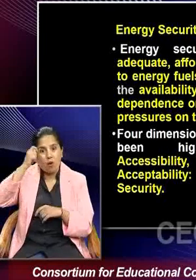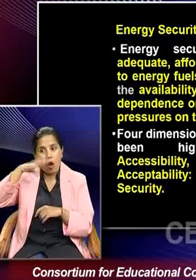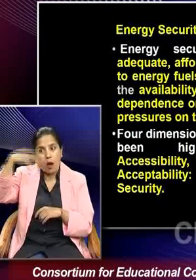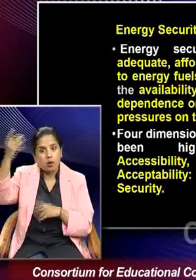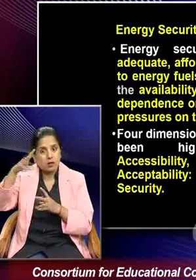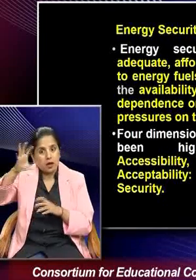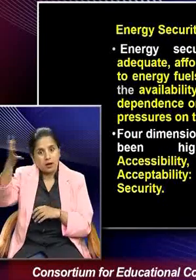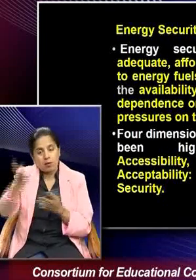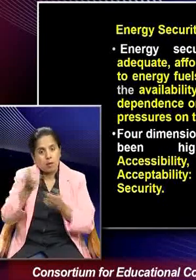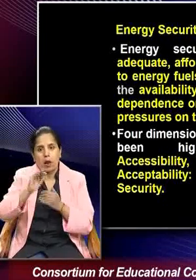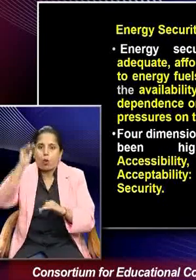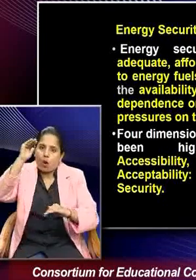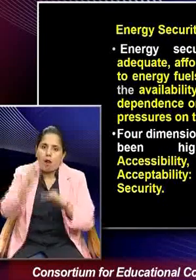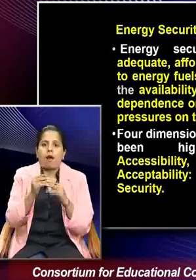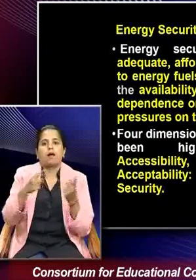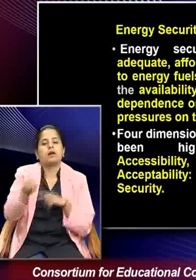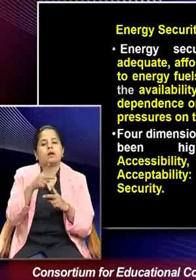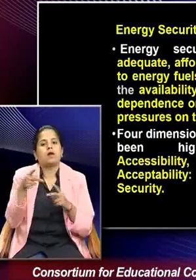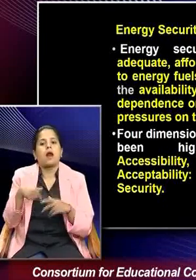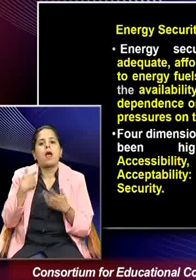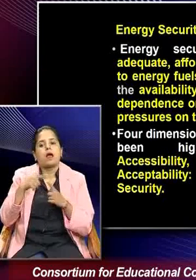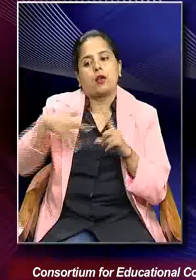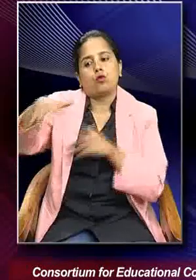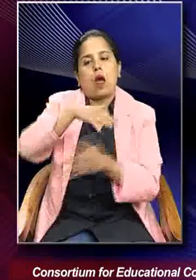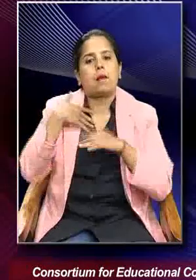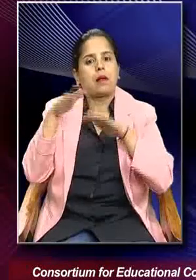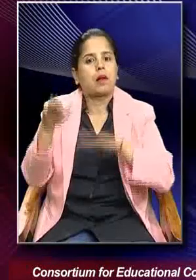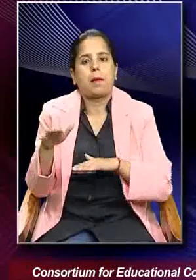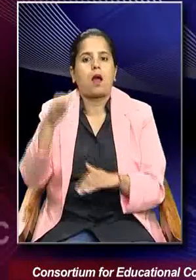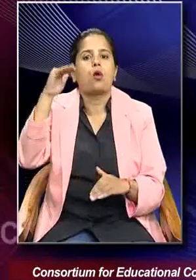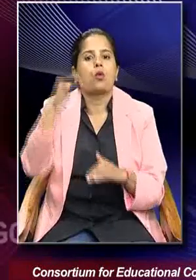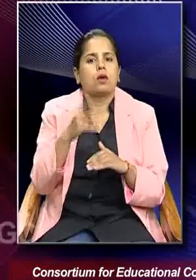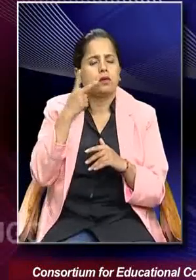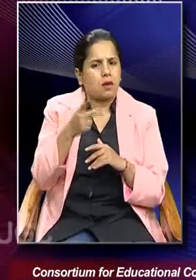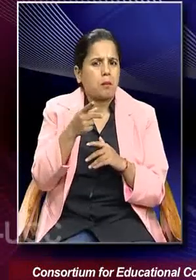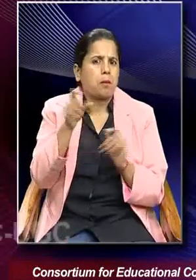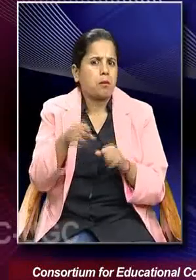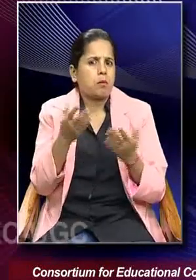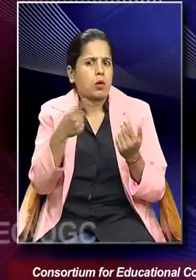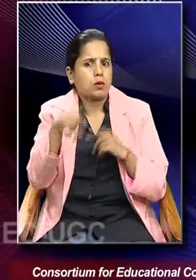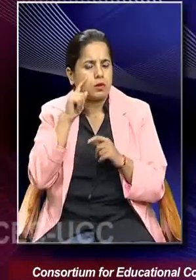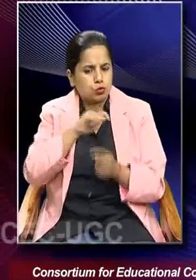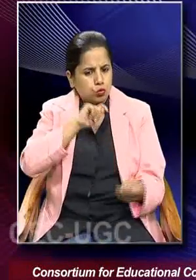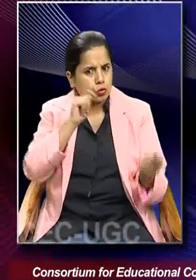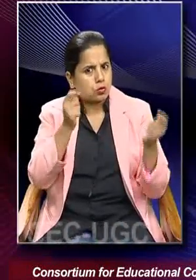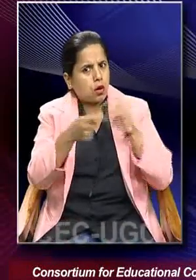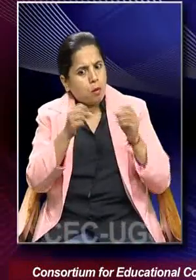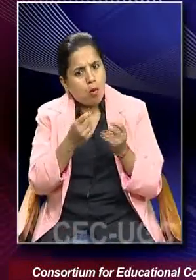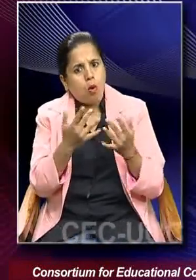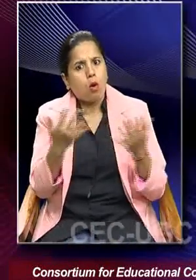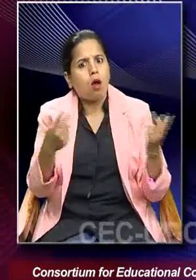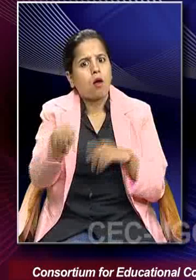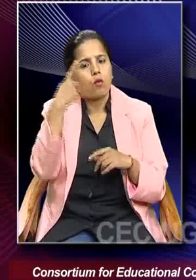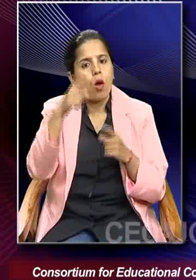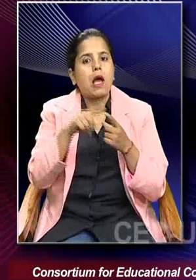decreasing pressure on the environment. So one can see so many versions and dimensions are there for attaining